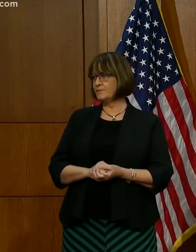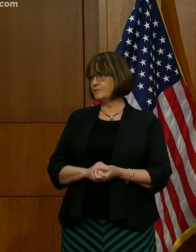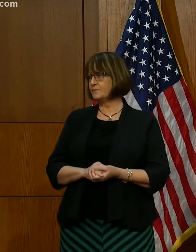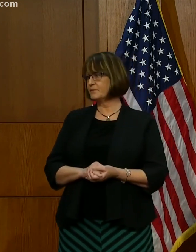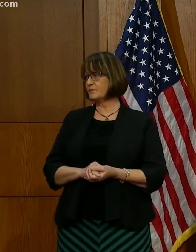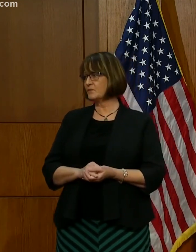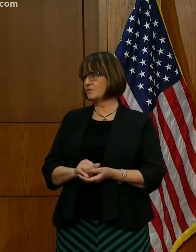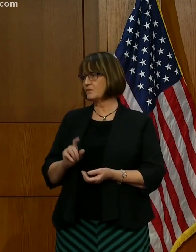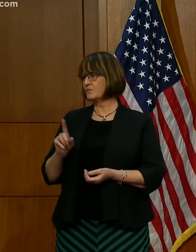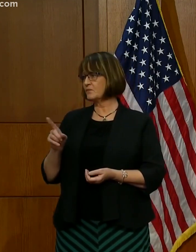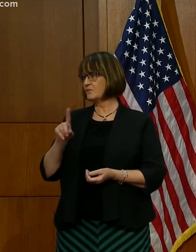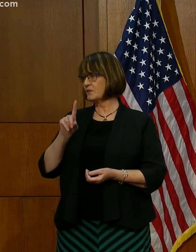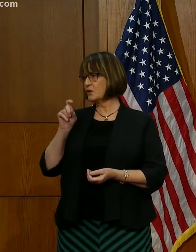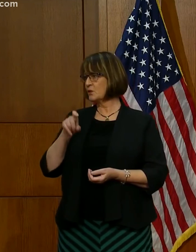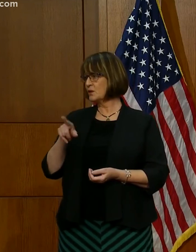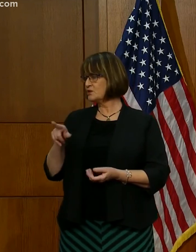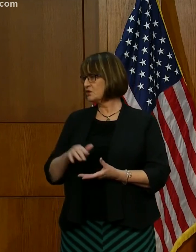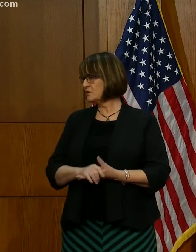Roberto Rodan, BPM.